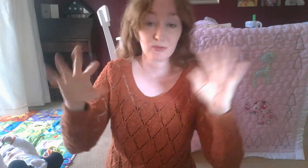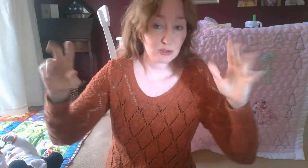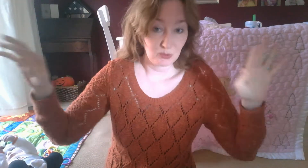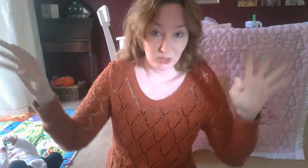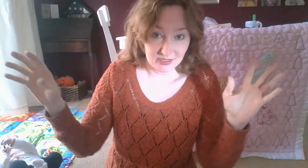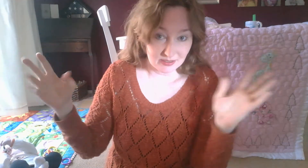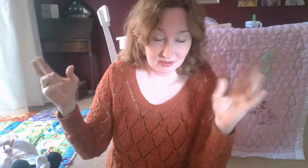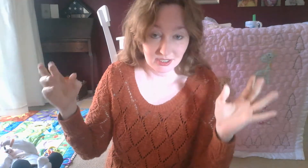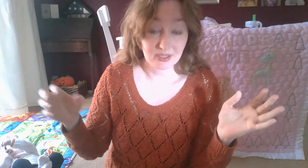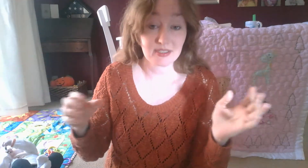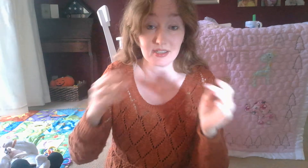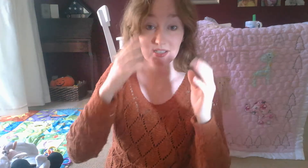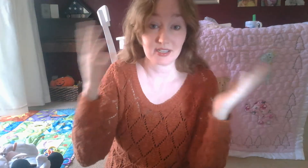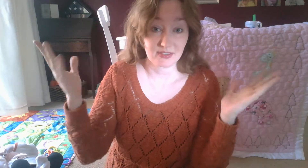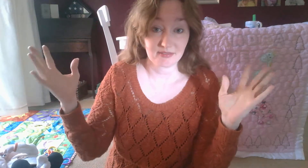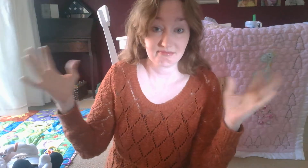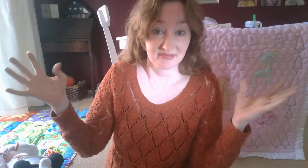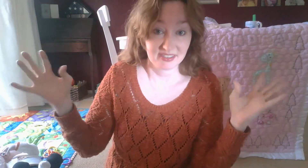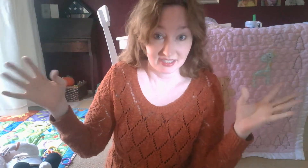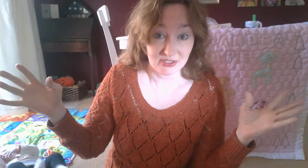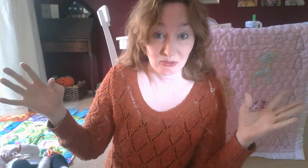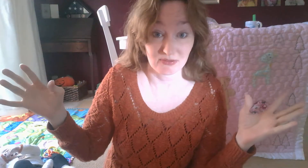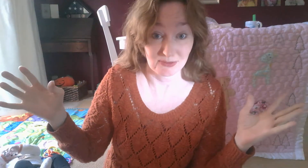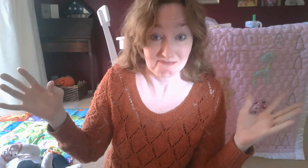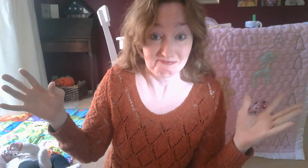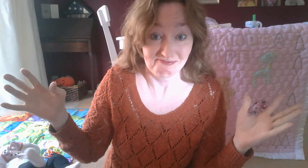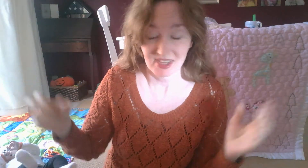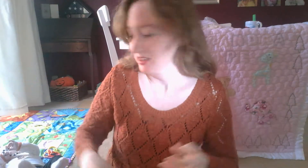are multiple ways that you can say Thanksgiving. That's one of them.